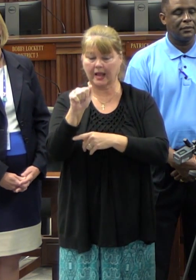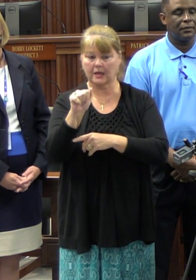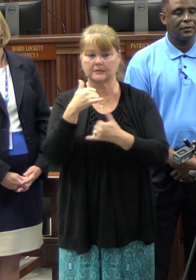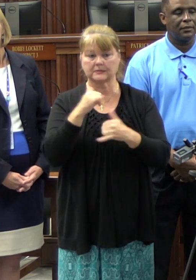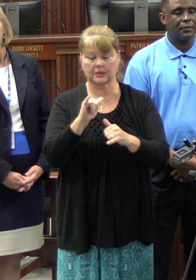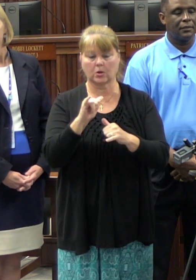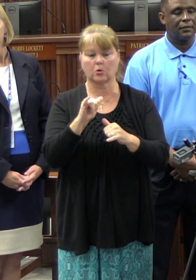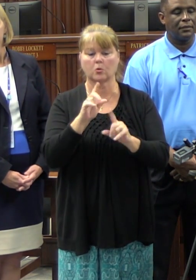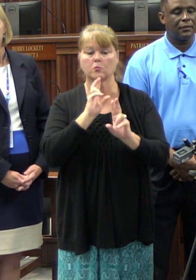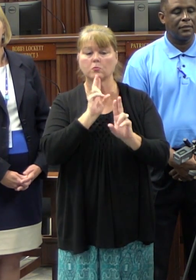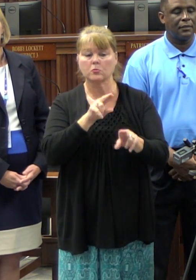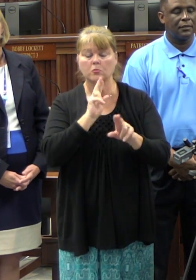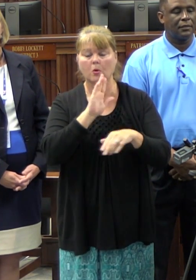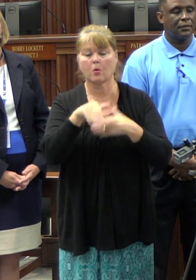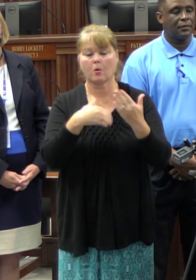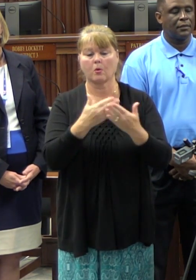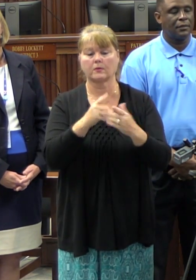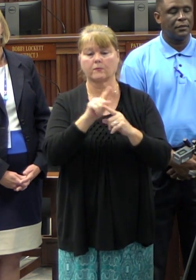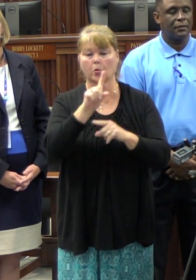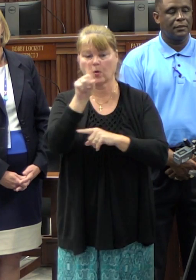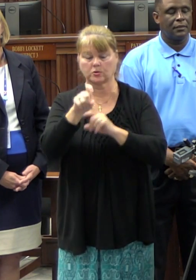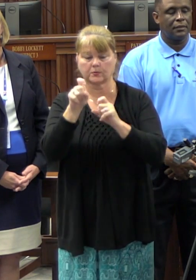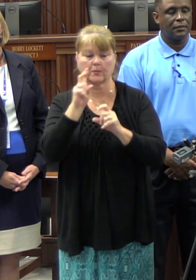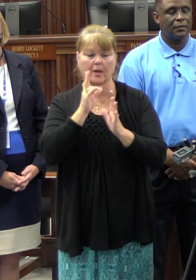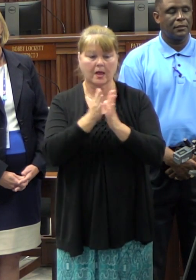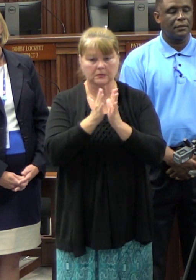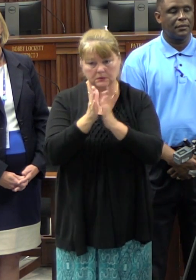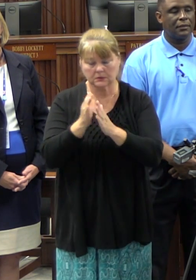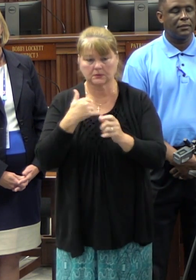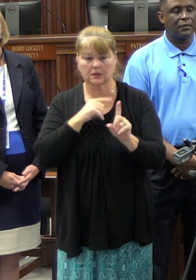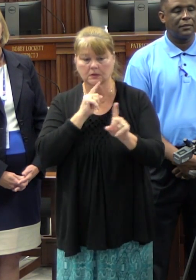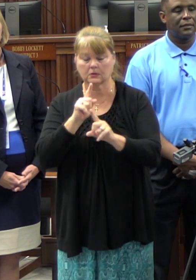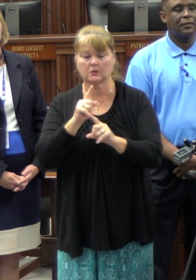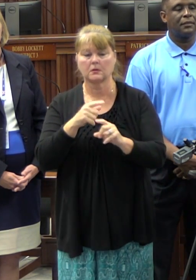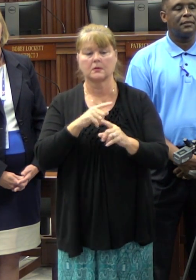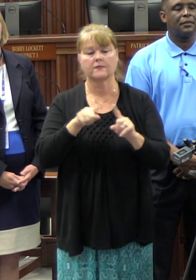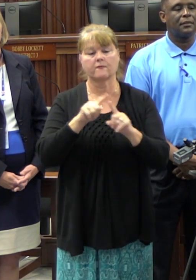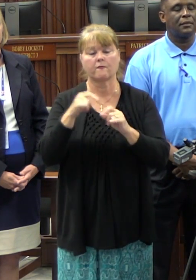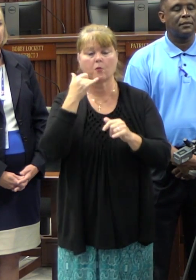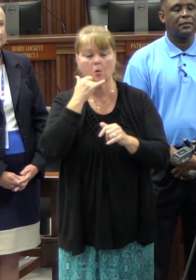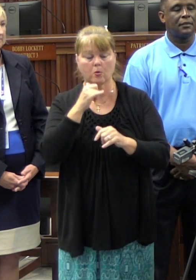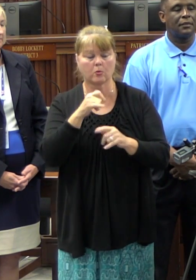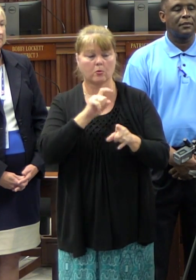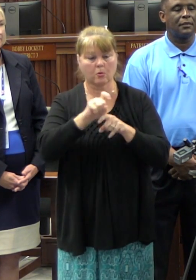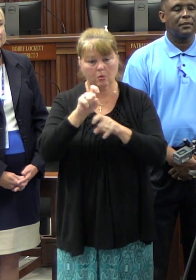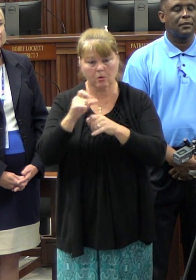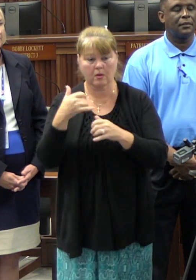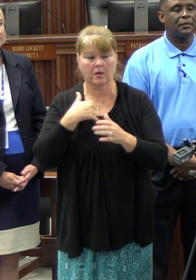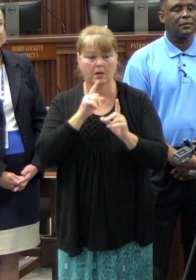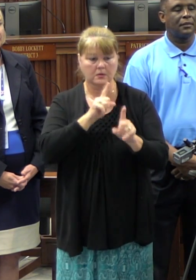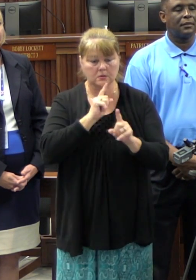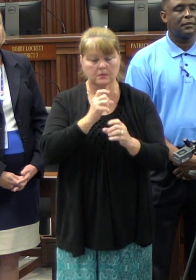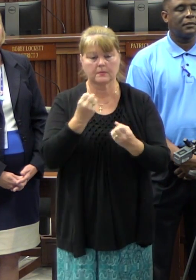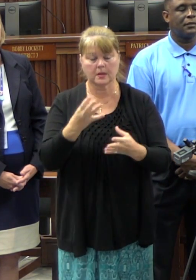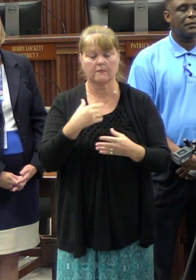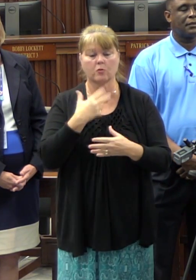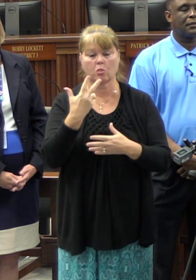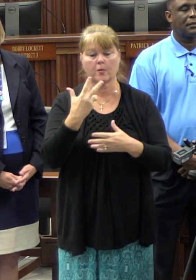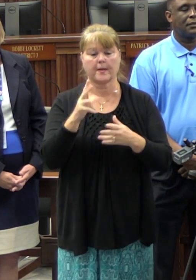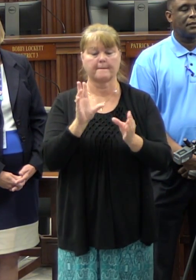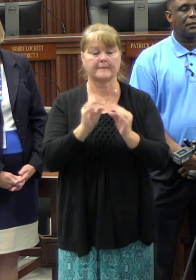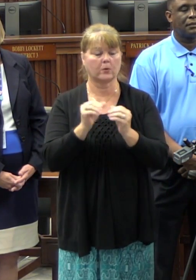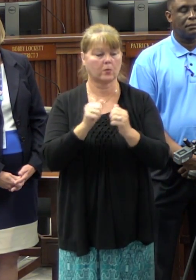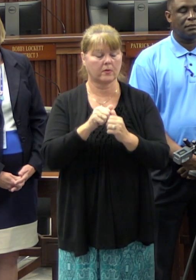responding to questions through social media outlets. We've fielded a lot of phone calls, and as Mr. Smith mentioned, we've had 3 meetings